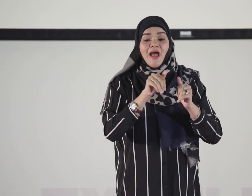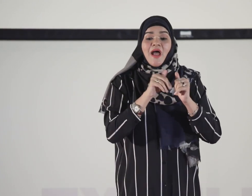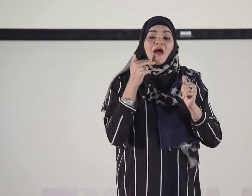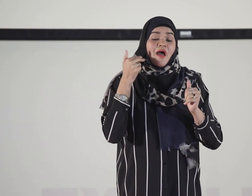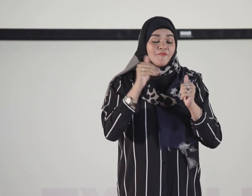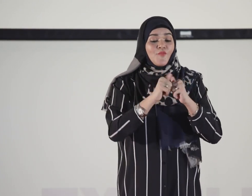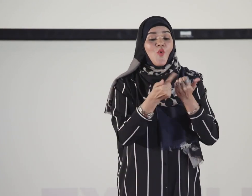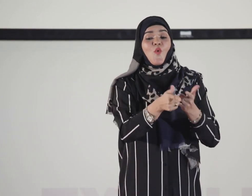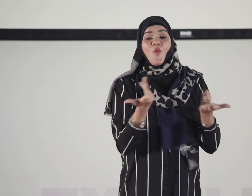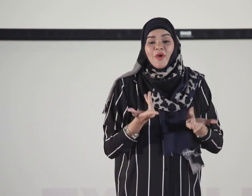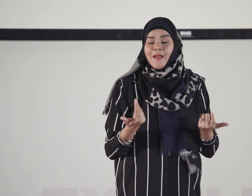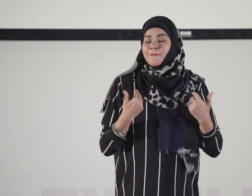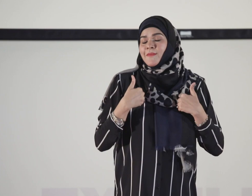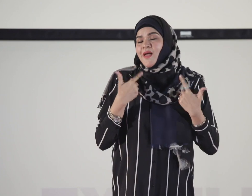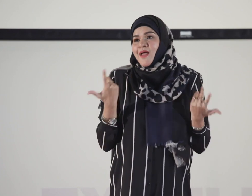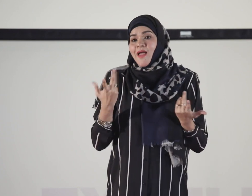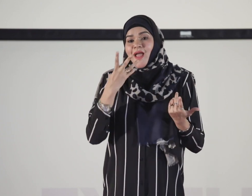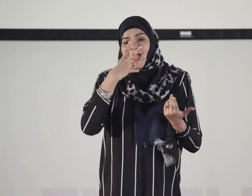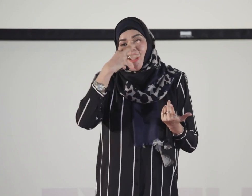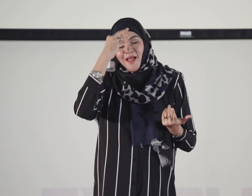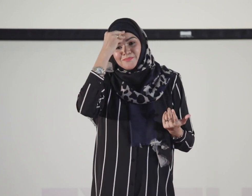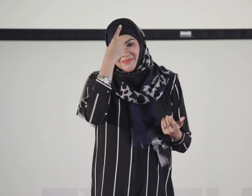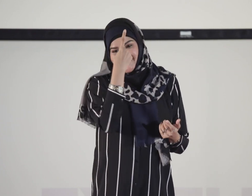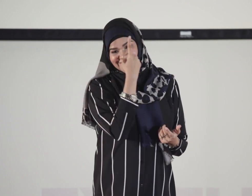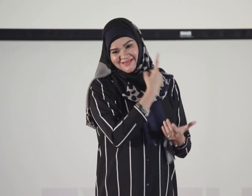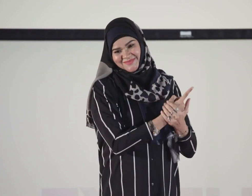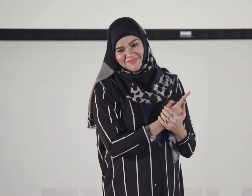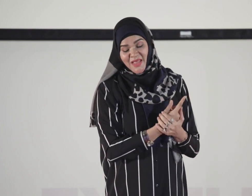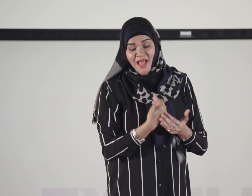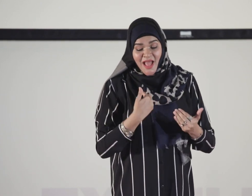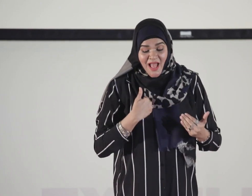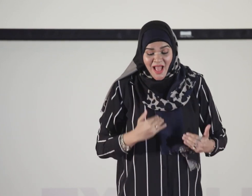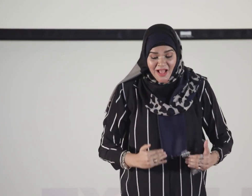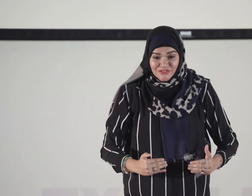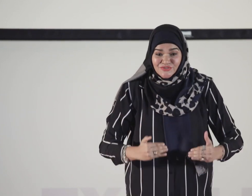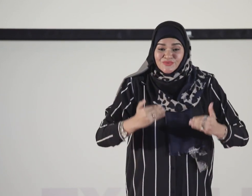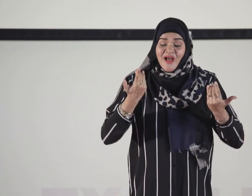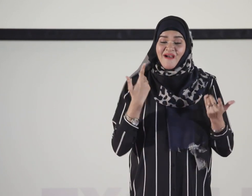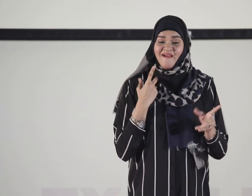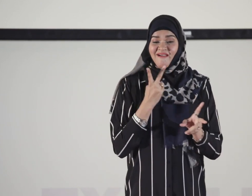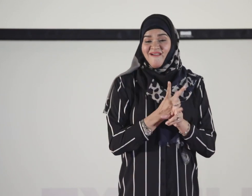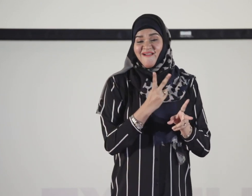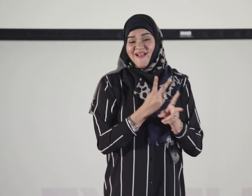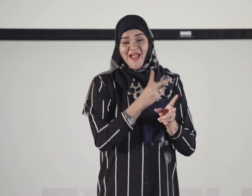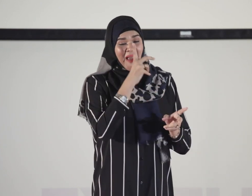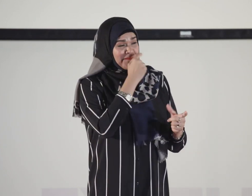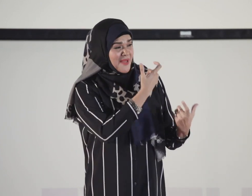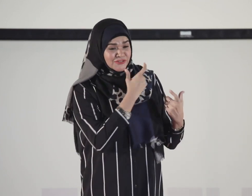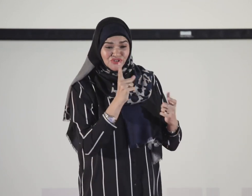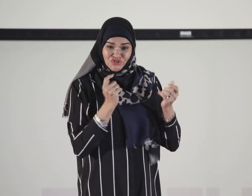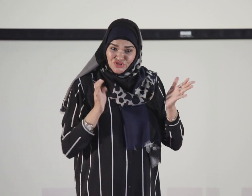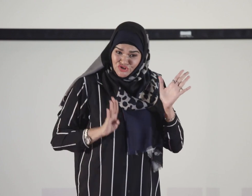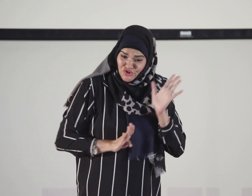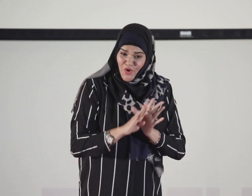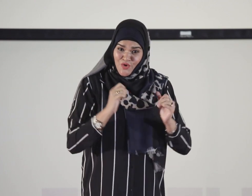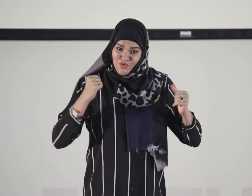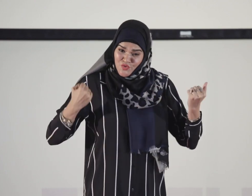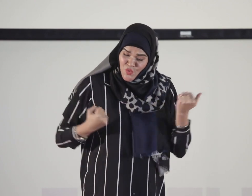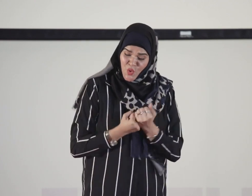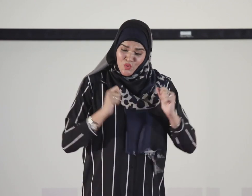of May. They wanted to know, how did I reach at the position that I am today? I told them that was